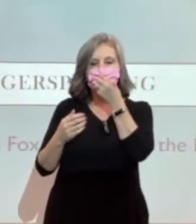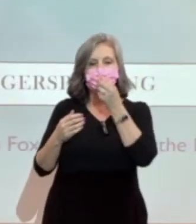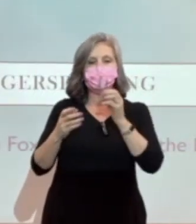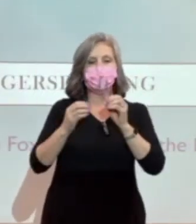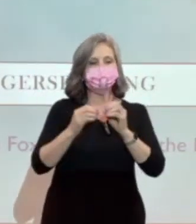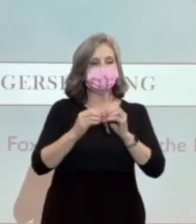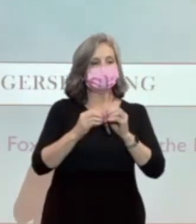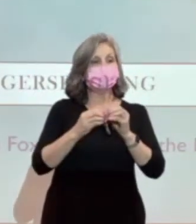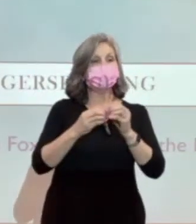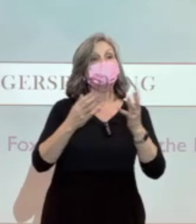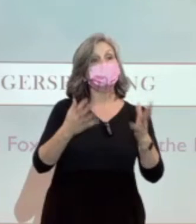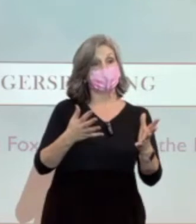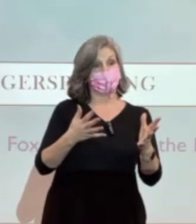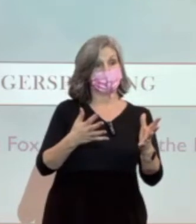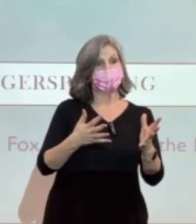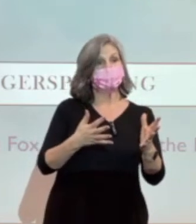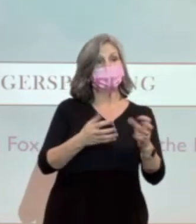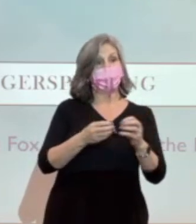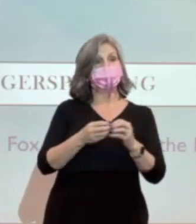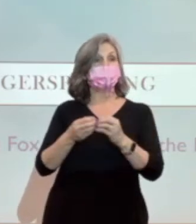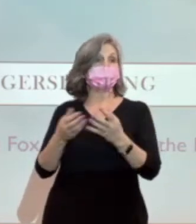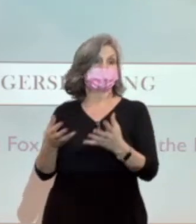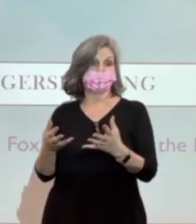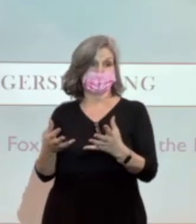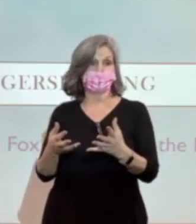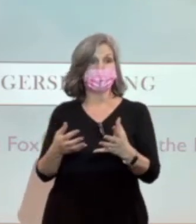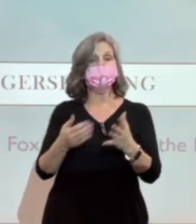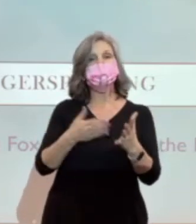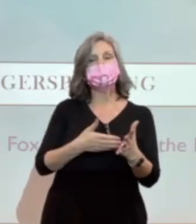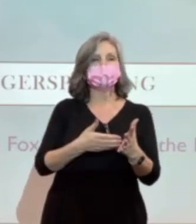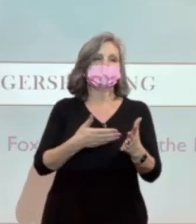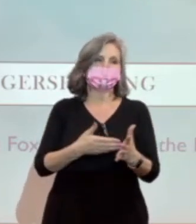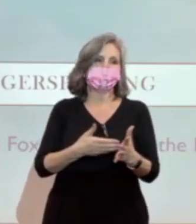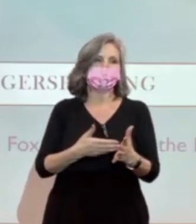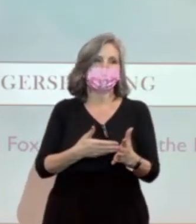being inquisitive without being insulting, right? Ignorance is different